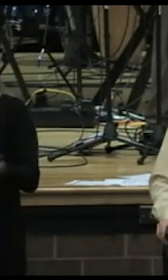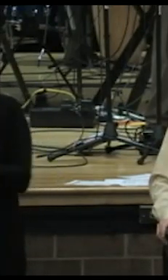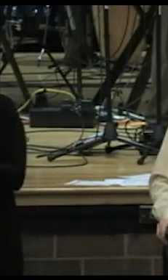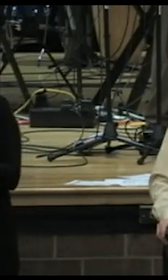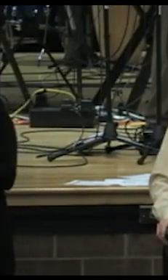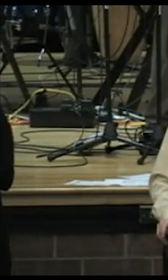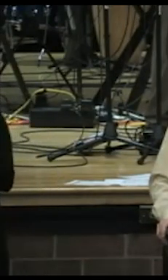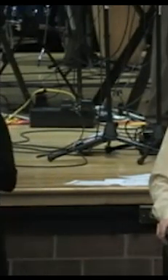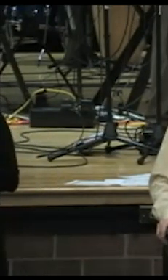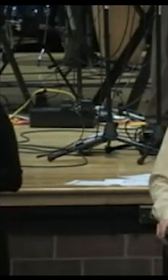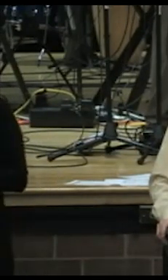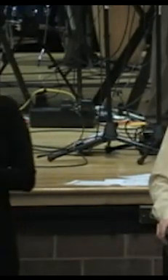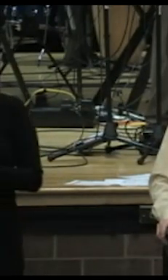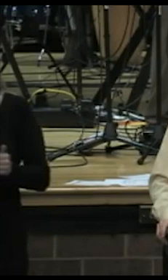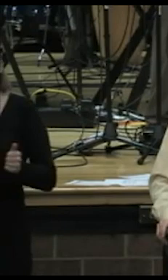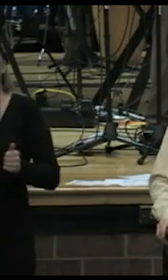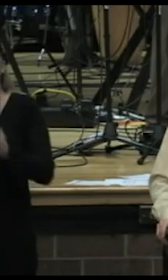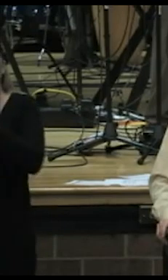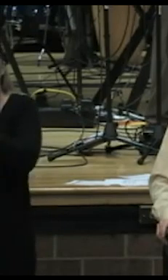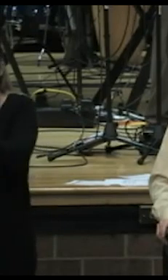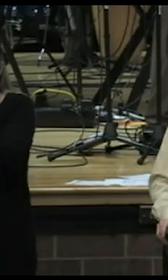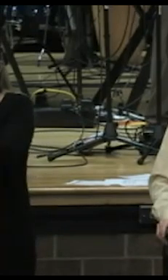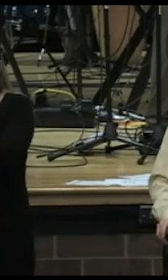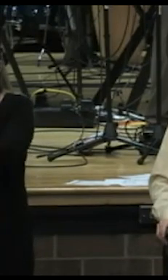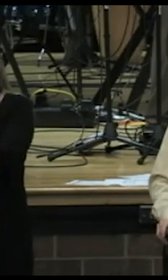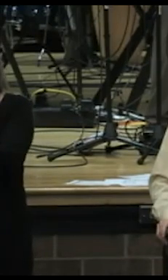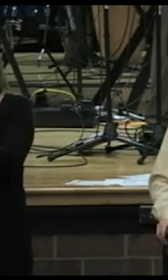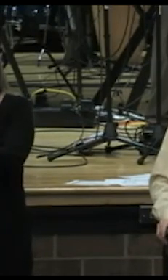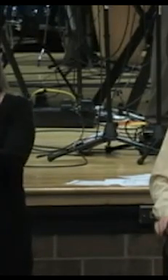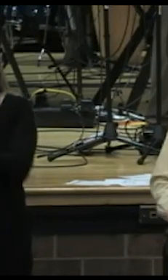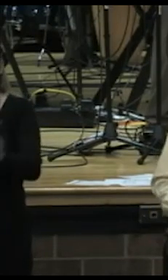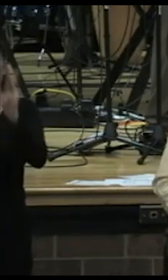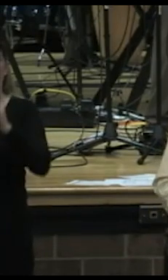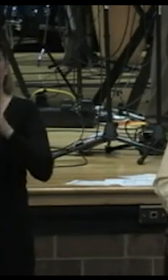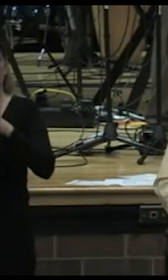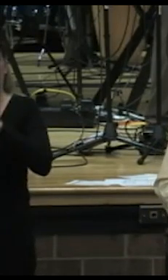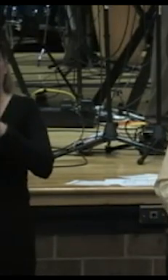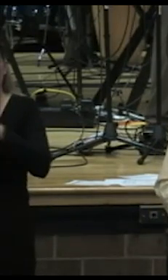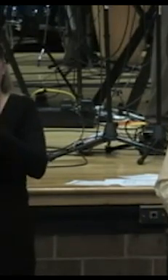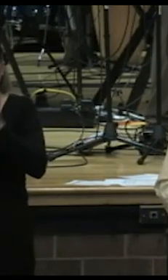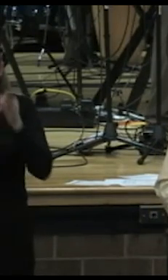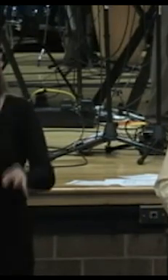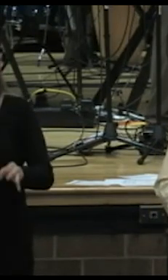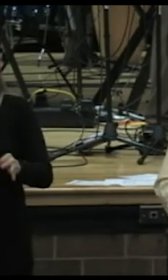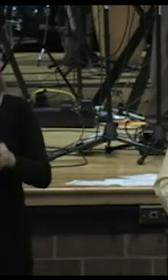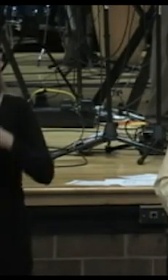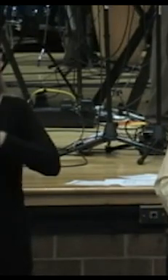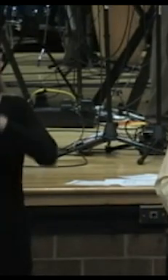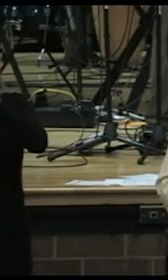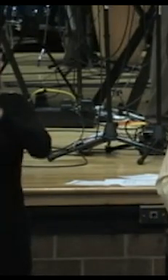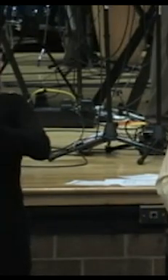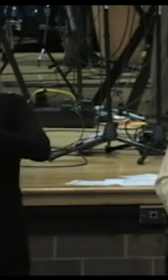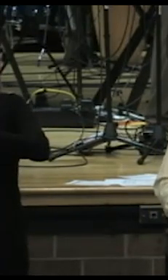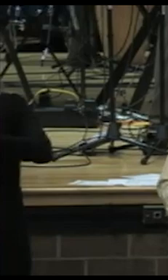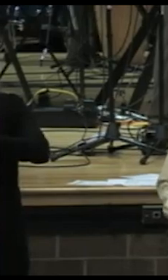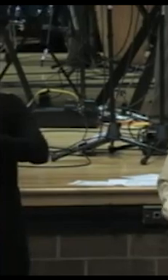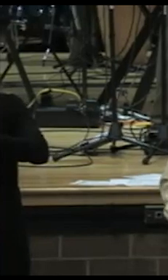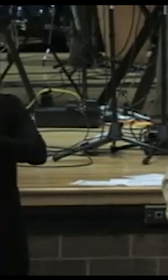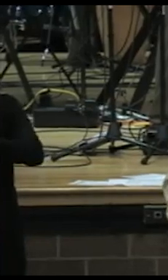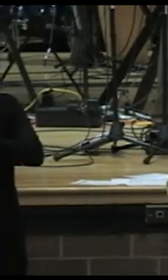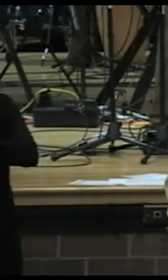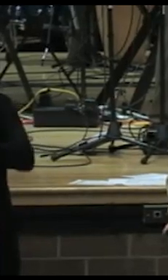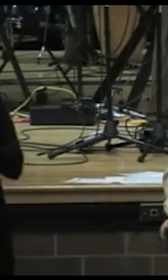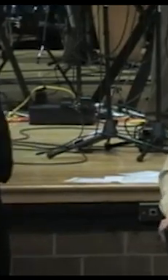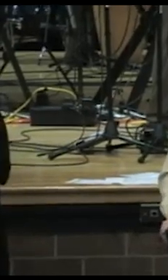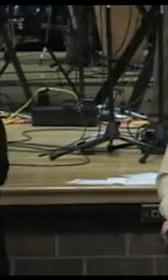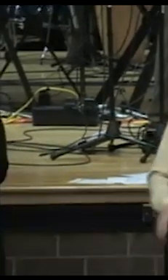church. Guide us and those involved with making decisions as we move forward on building Victory's church home.